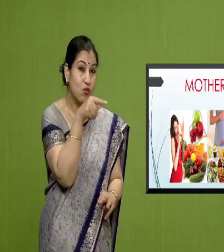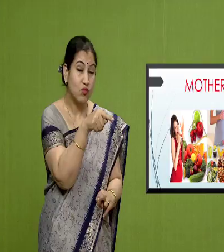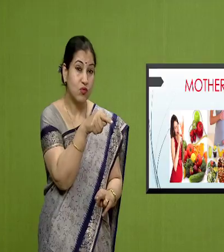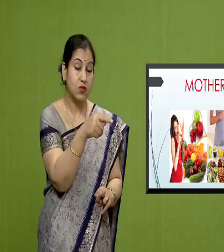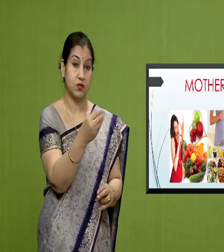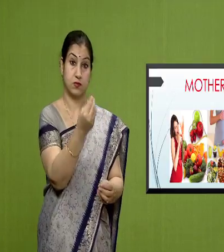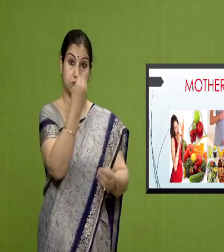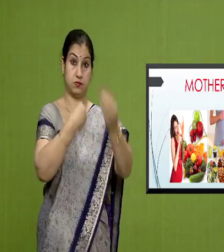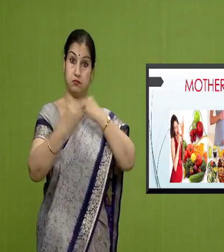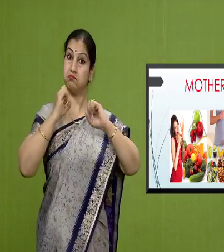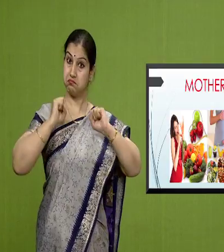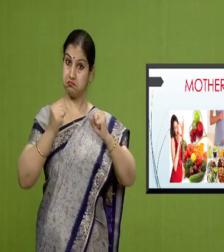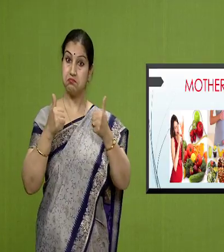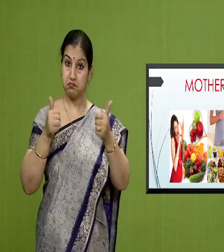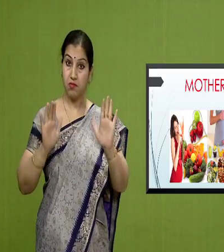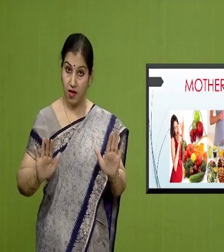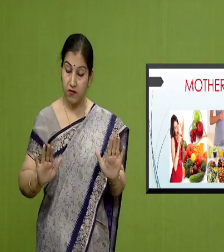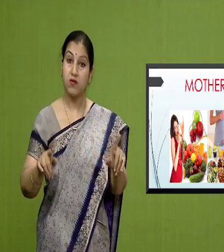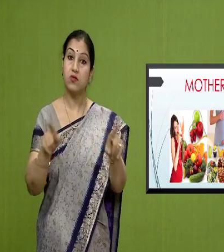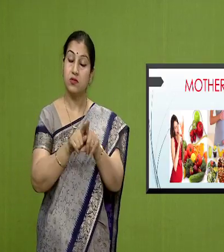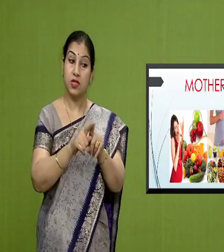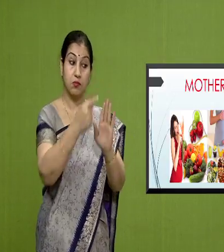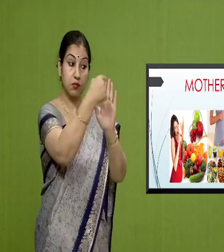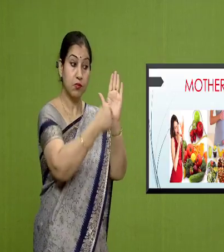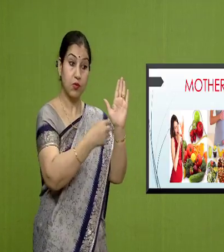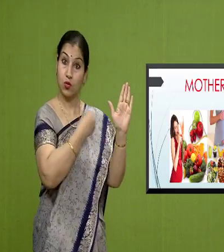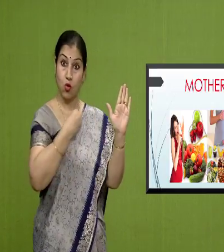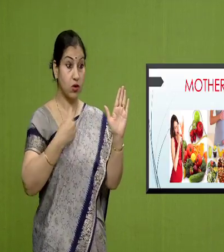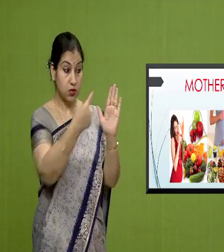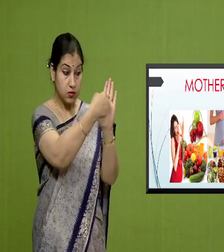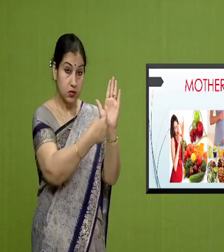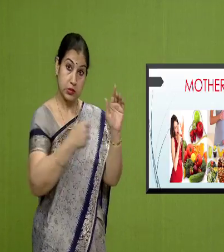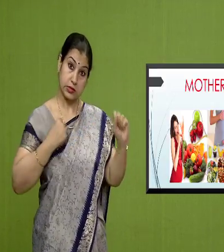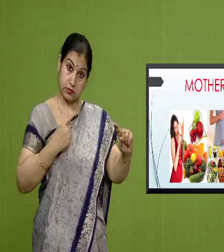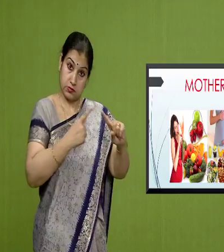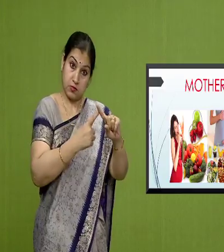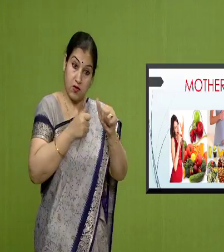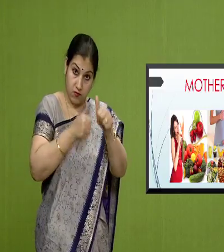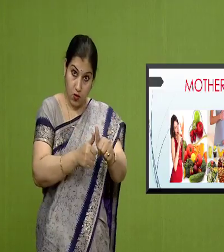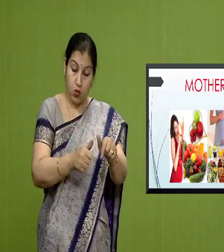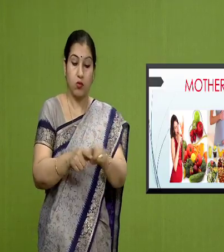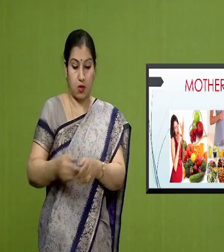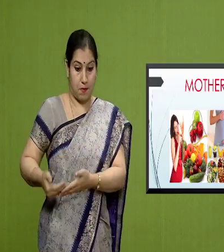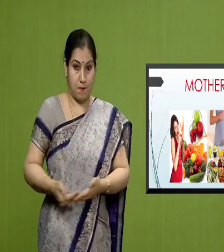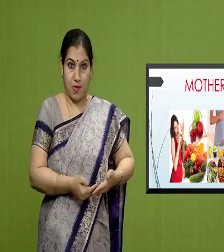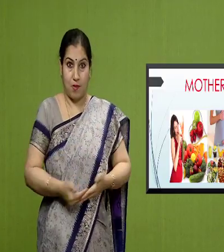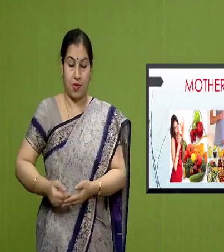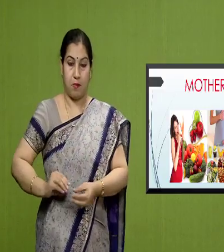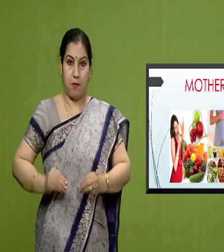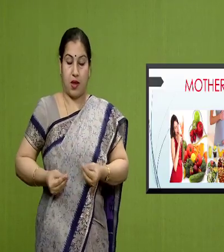is nutritious as per her nutritional requirement, the baby will grow